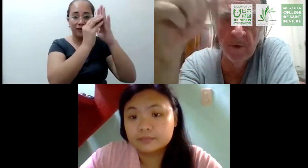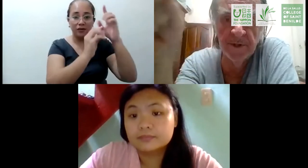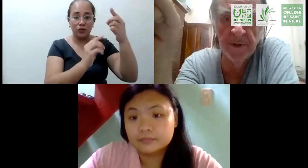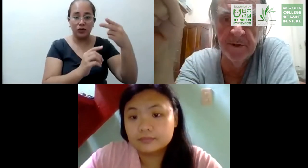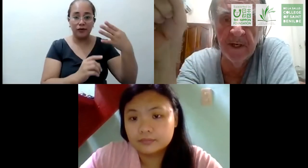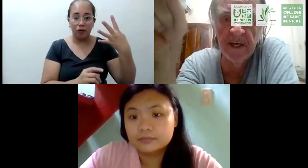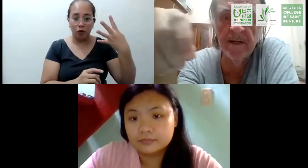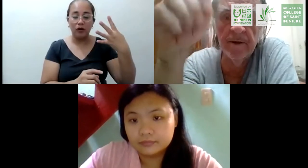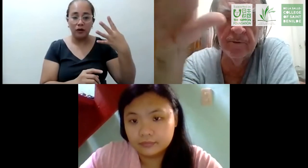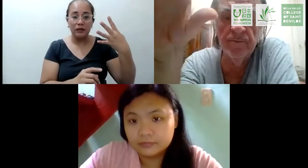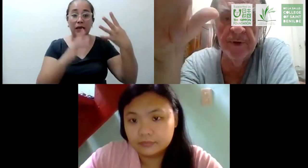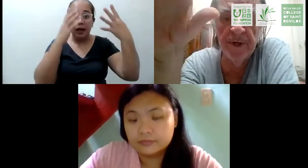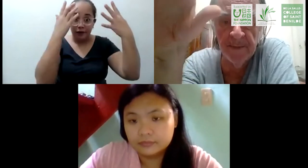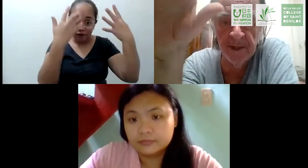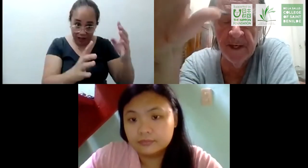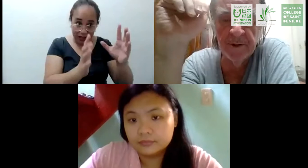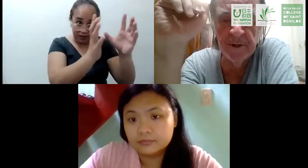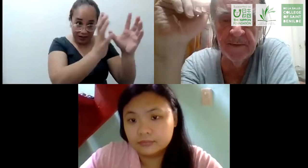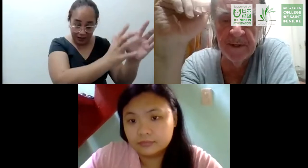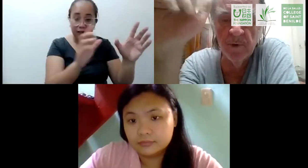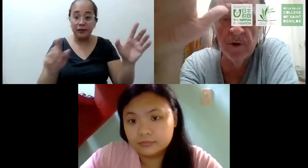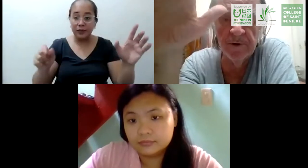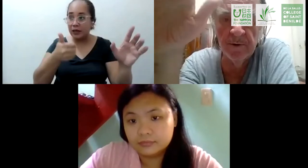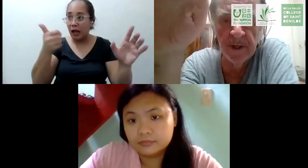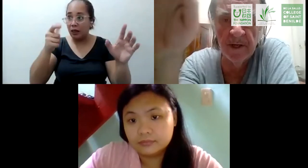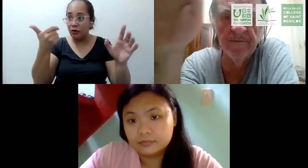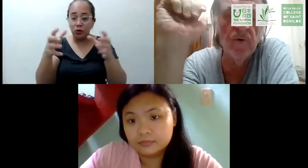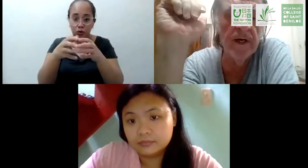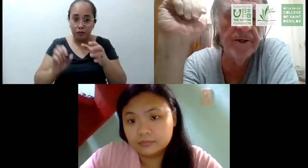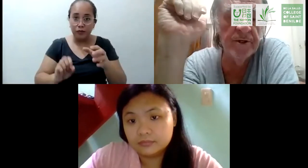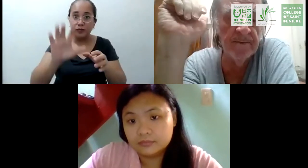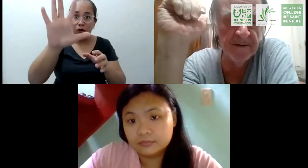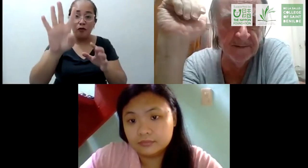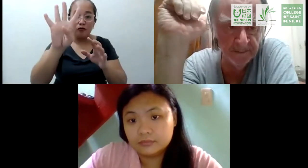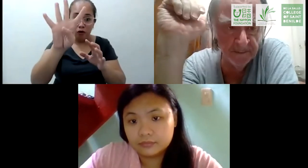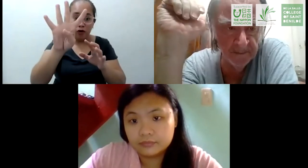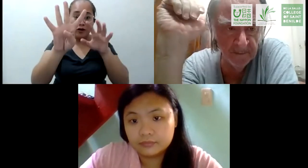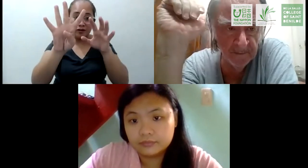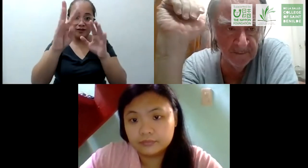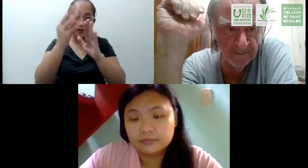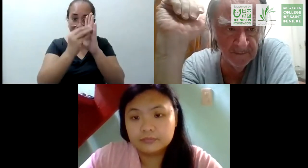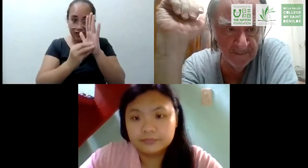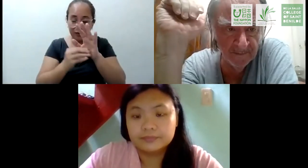And then we'll switch and let another group put up their hand shapes, and we'll go through another four hand shapes.